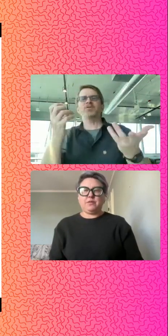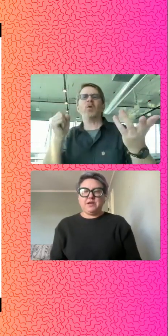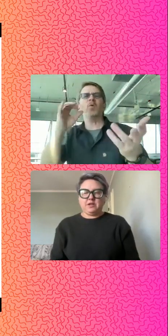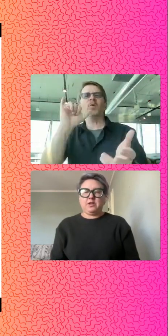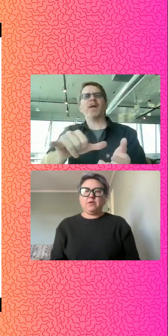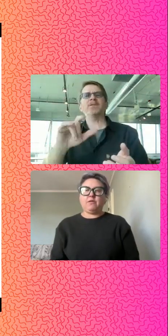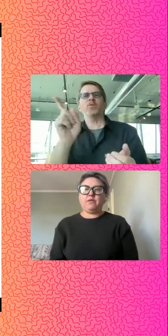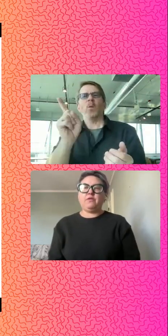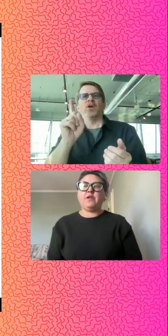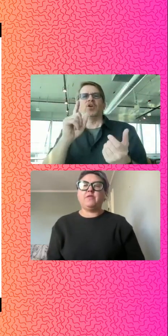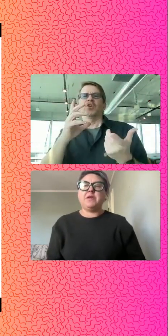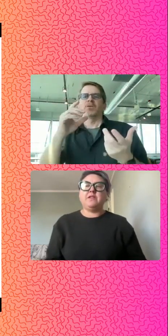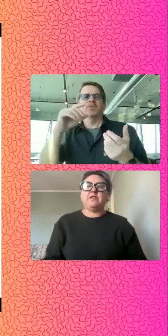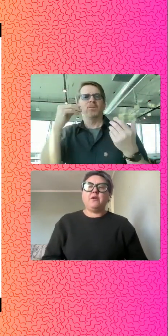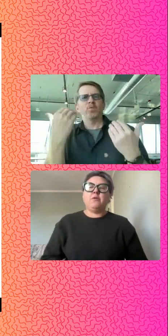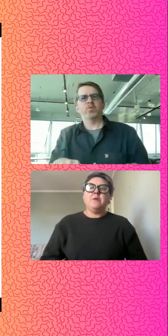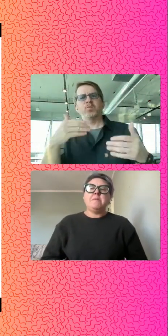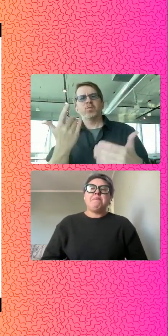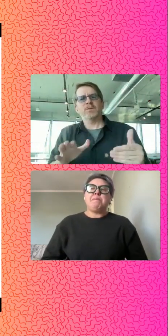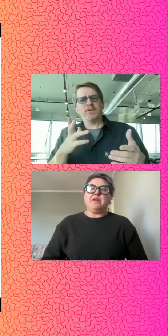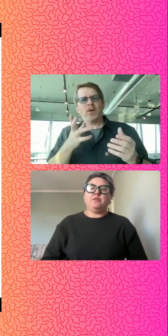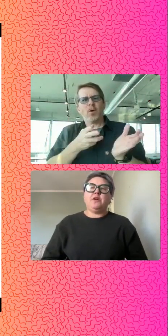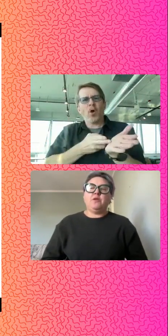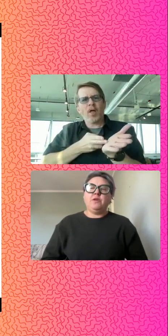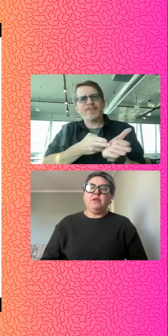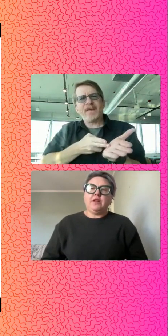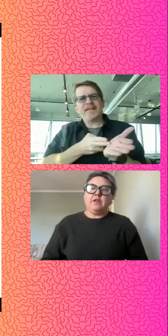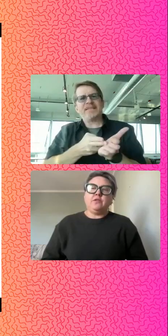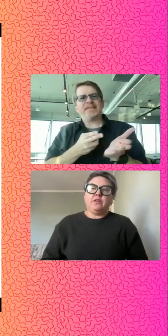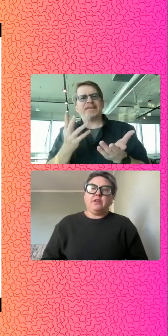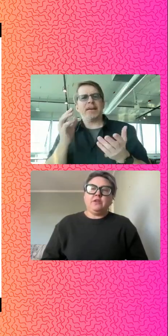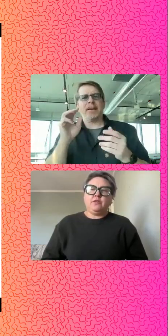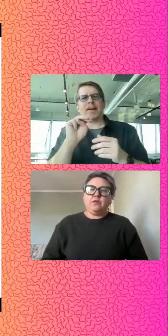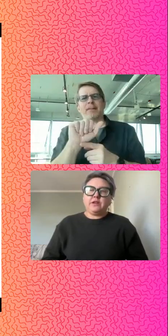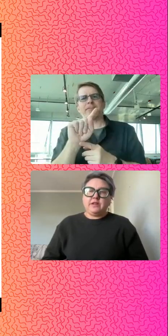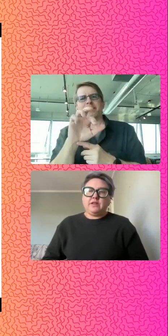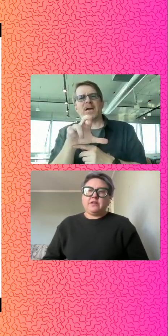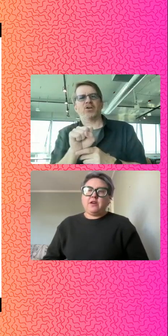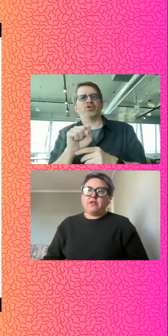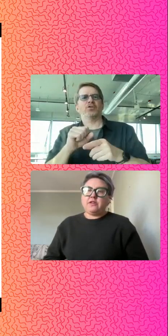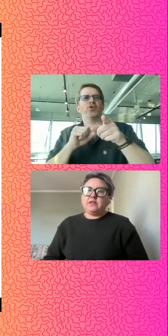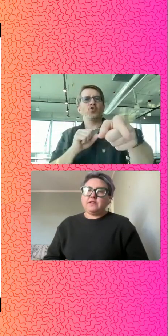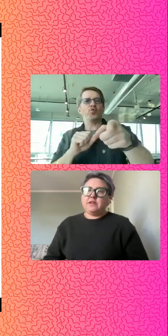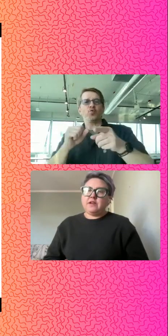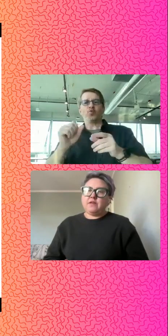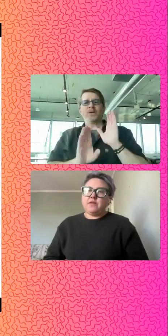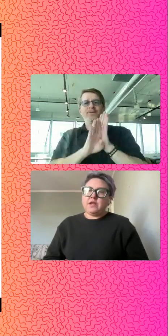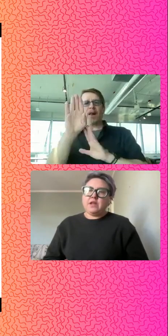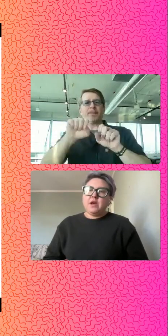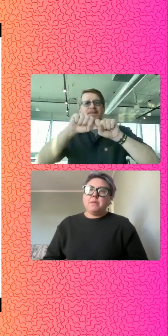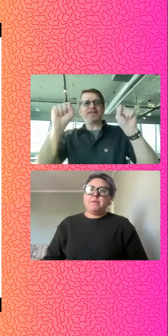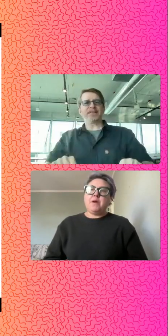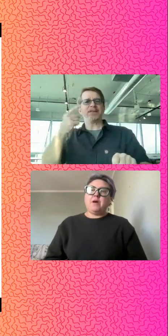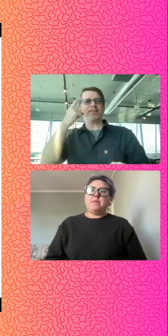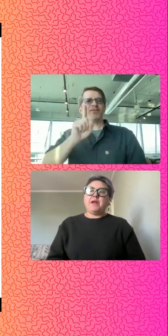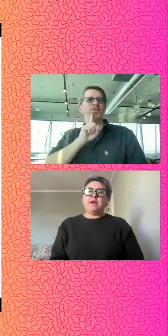like this. I do P and Q out in front of me. And so that's where we realized really quickly that the authenticity of